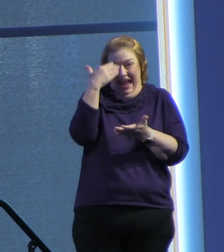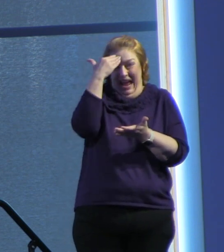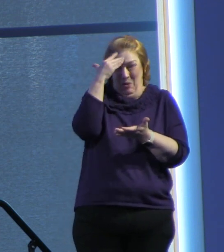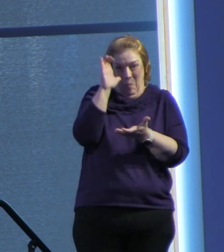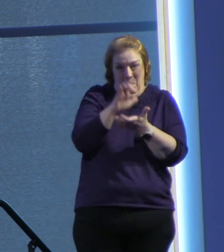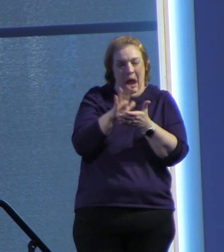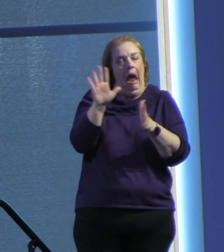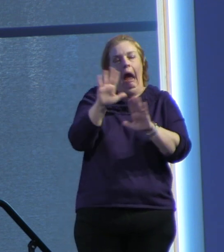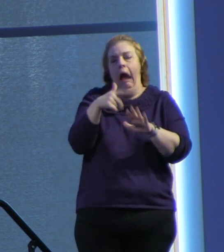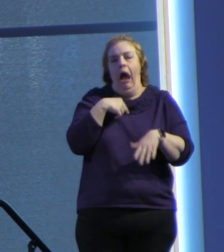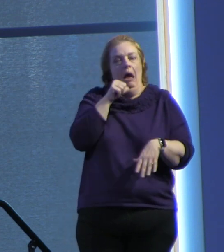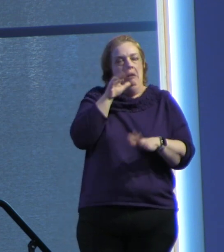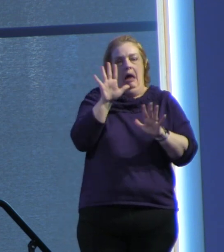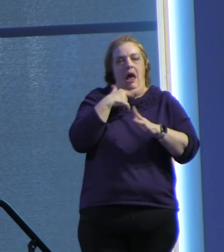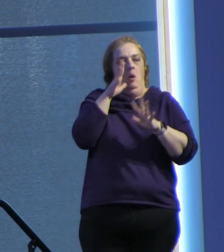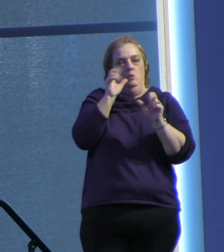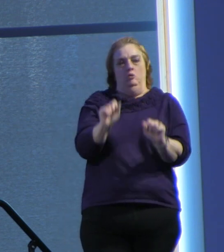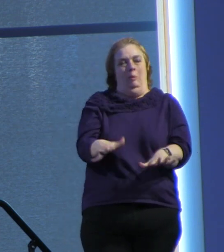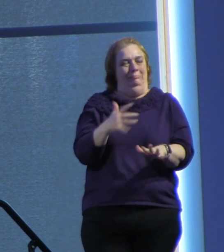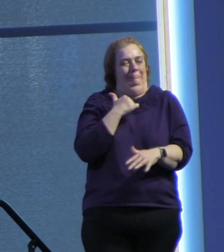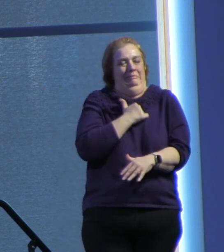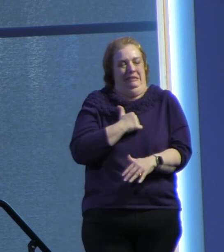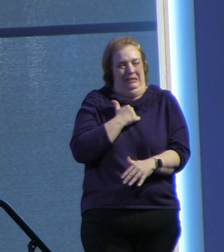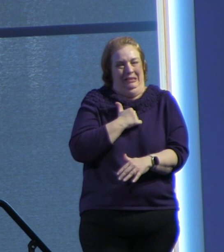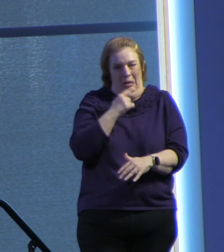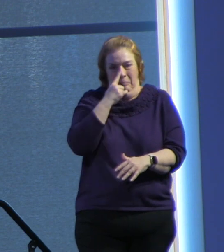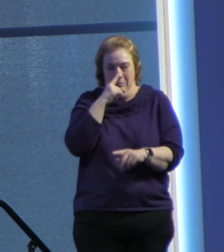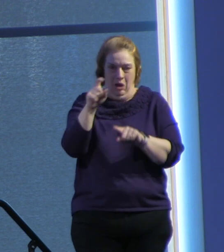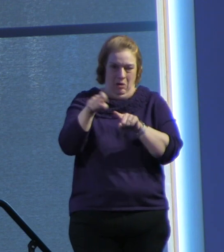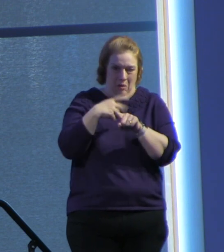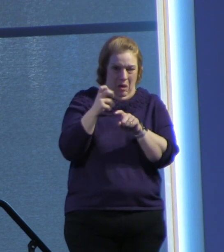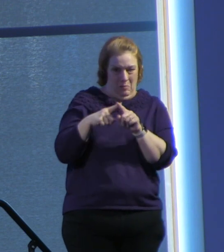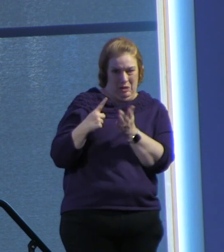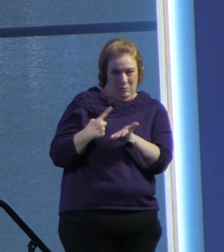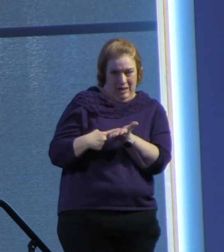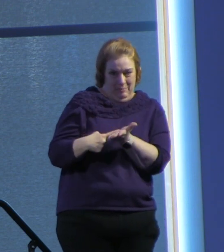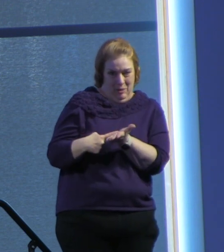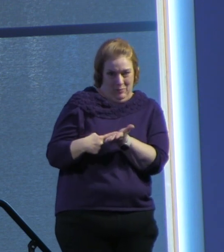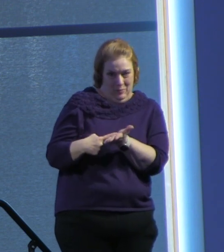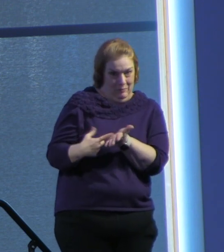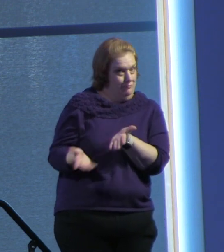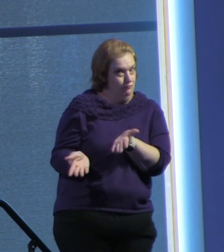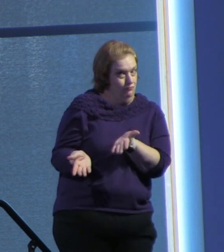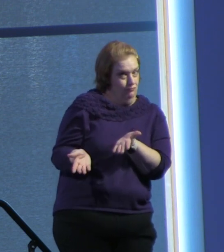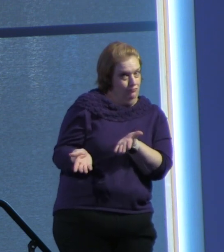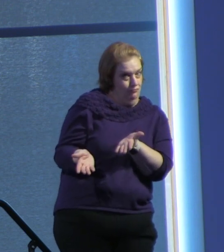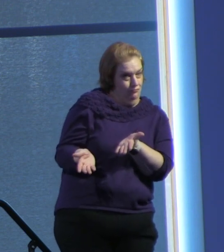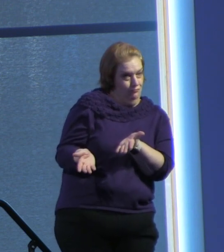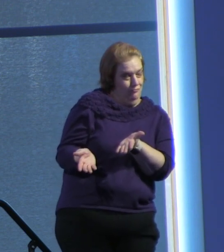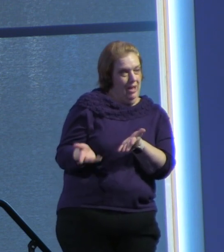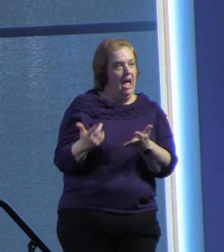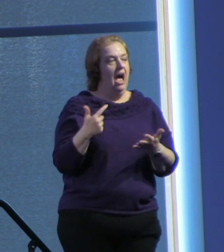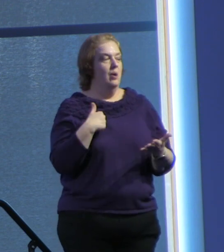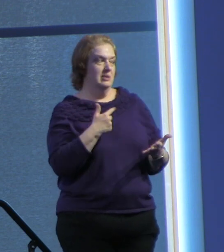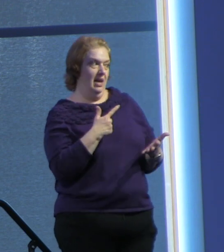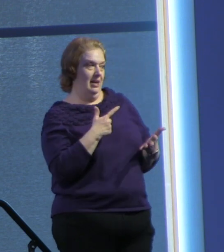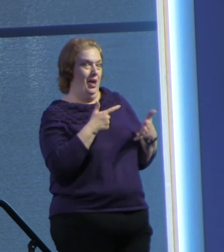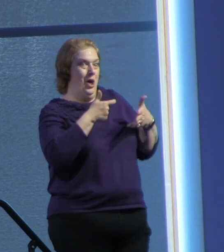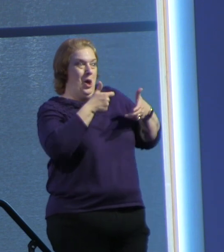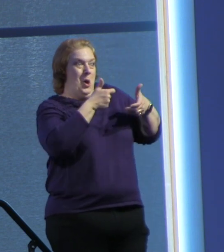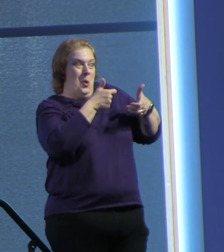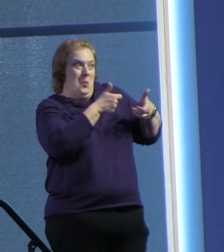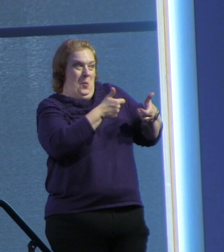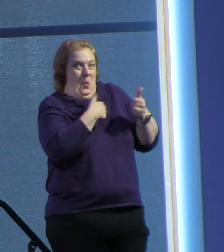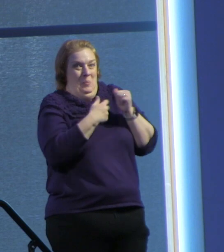known you were married. I'm so sorry. Give me a call if you want to talk about it." So I'm like, cool, we're saving that to